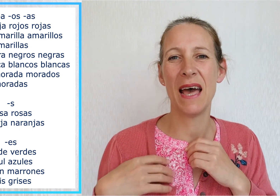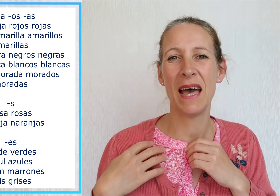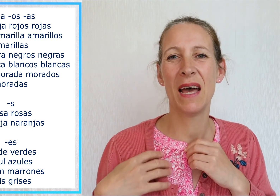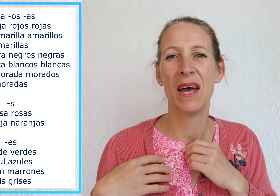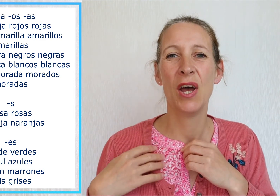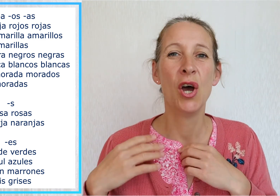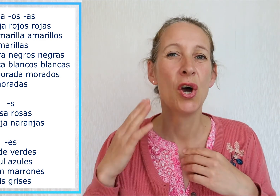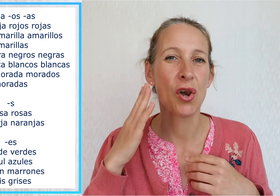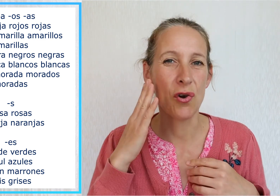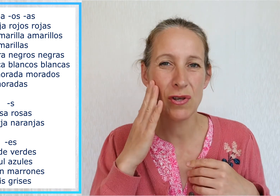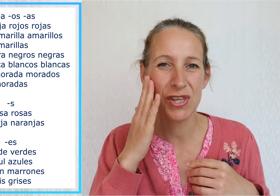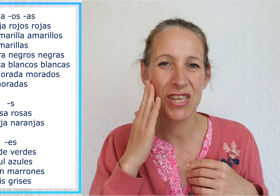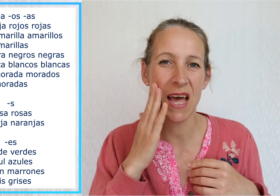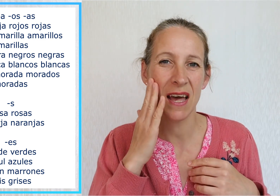blusa rosa.